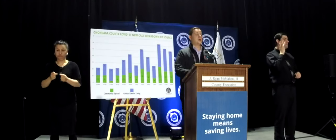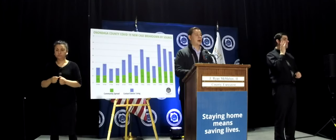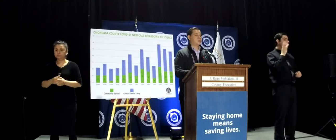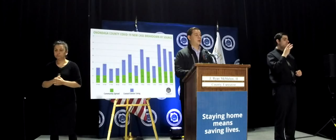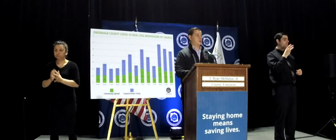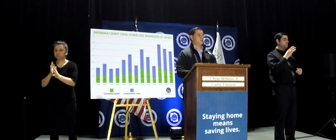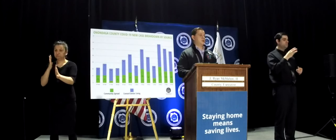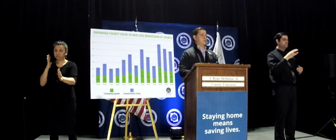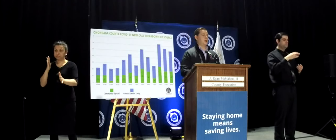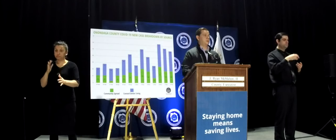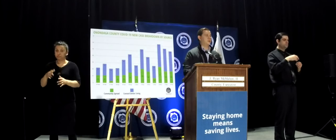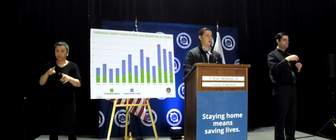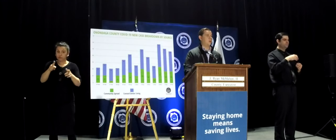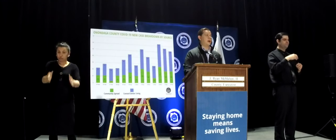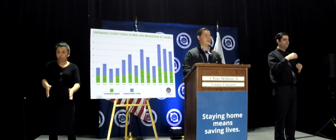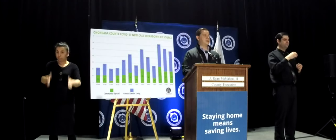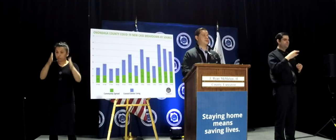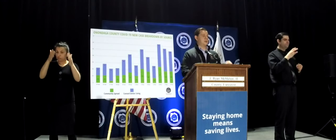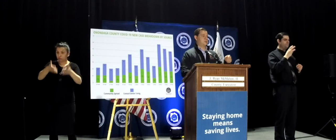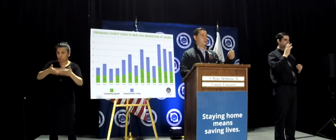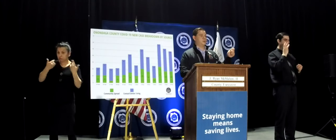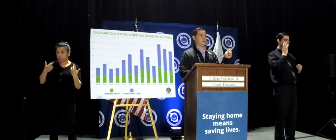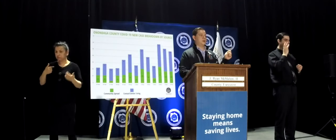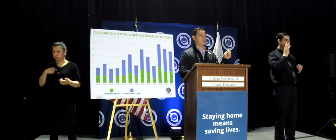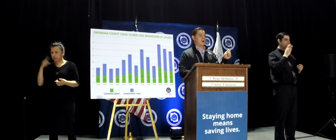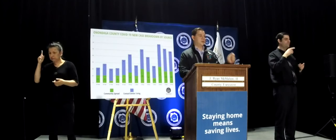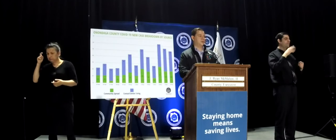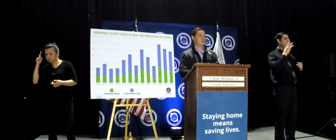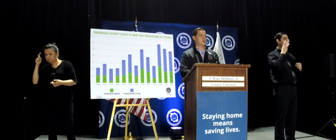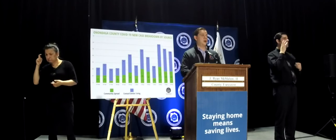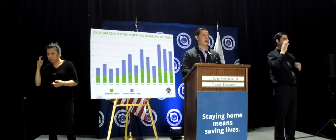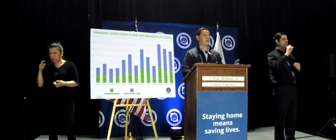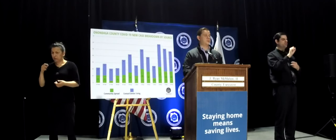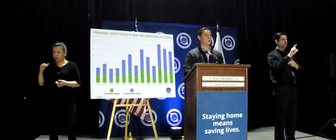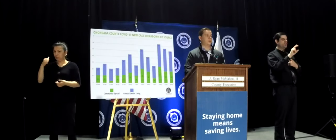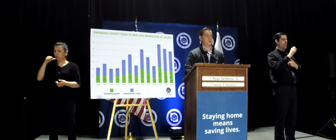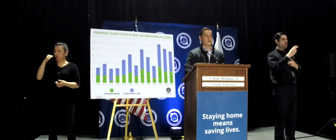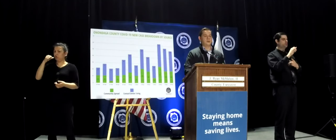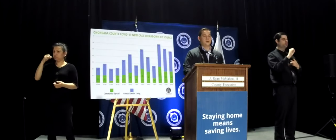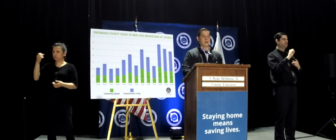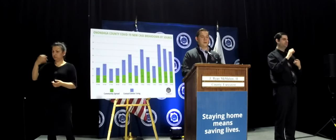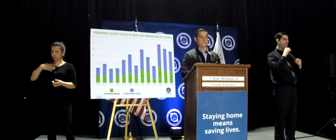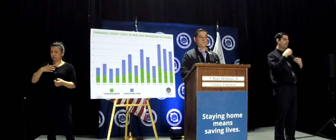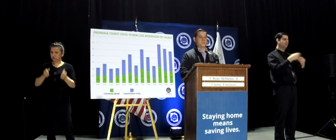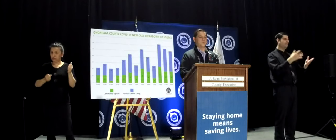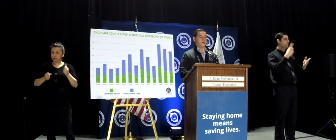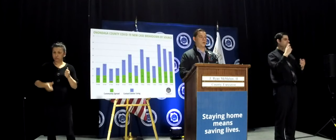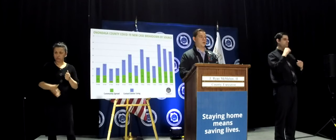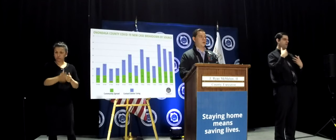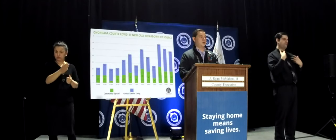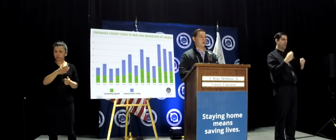did. I do have concerns about giving out wine slushies and having people turn around and driving. Absolutely.